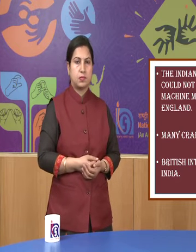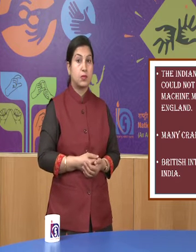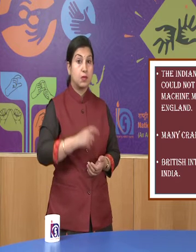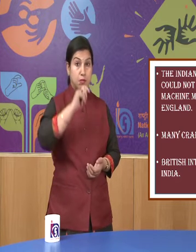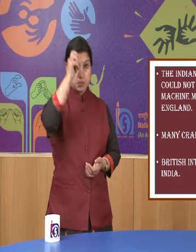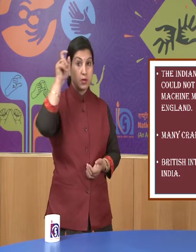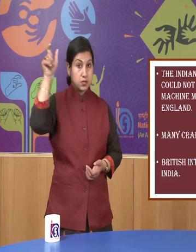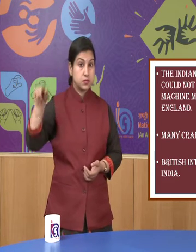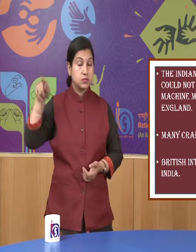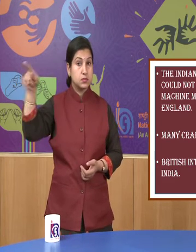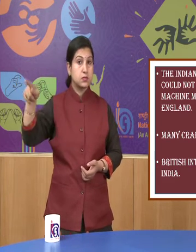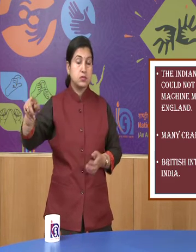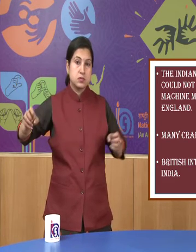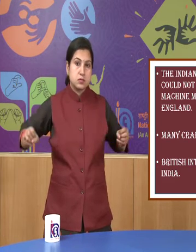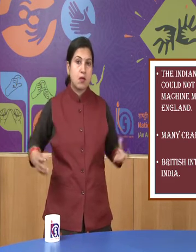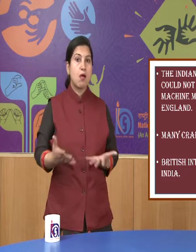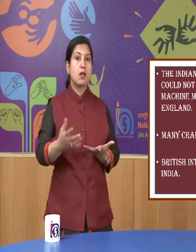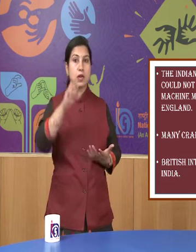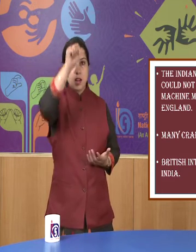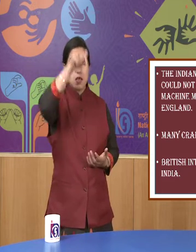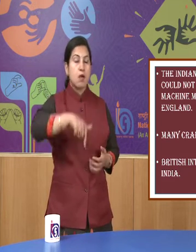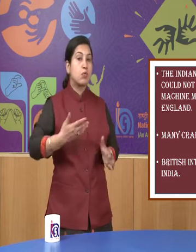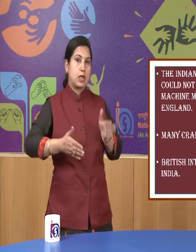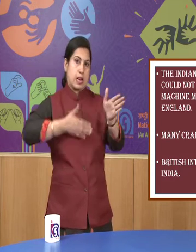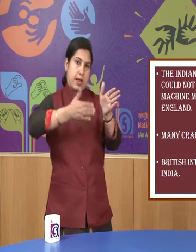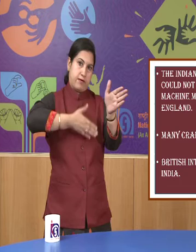British introduced railways in India.